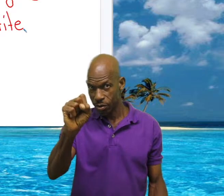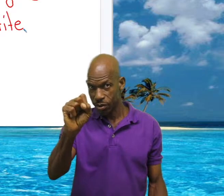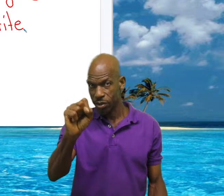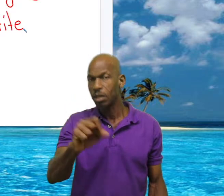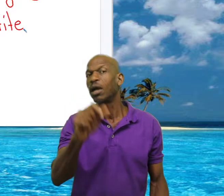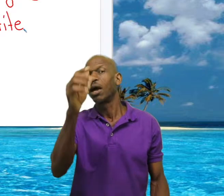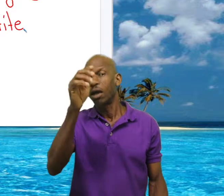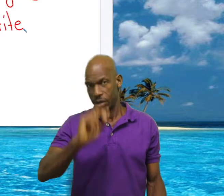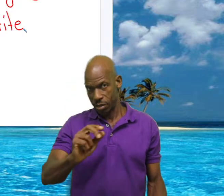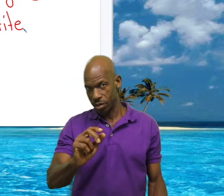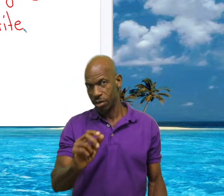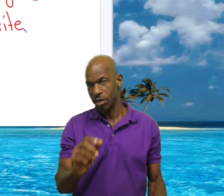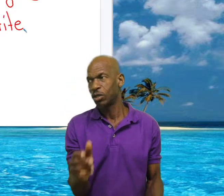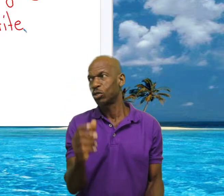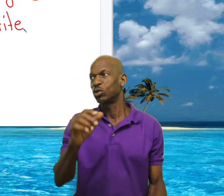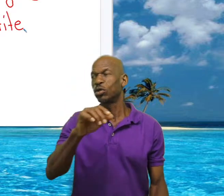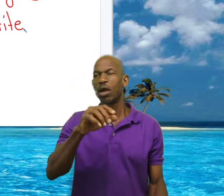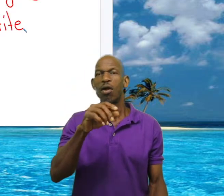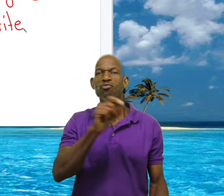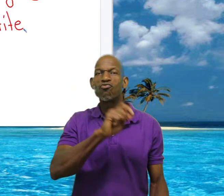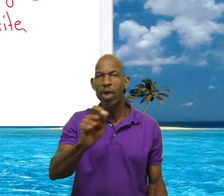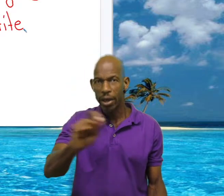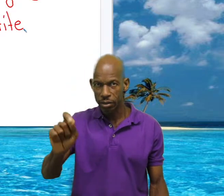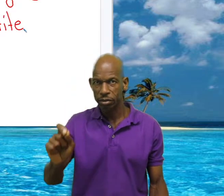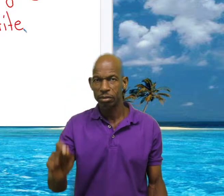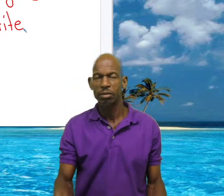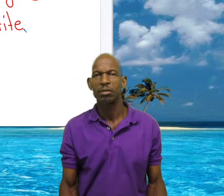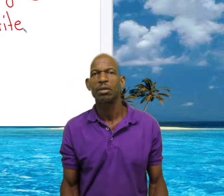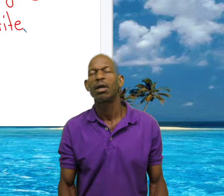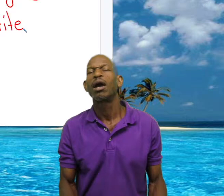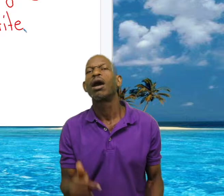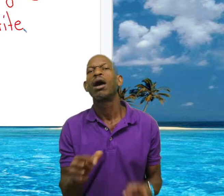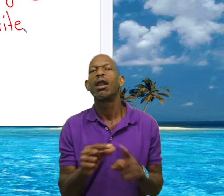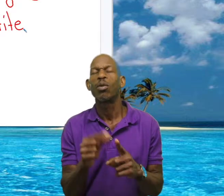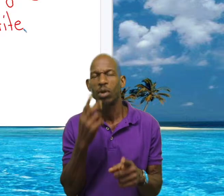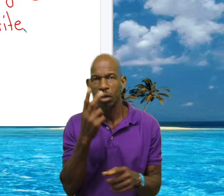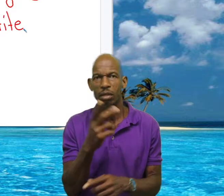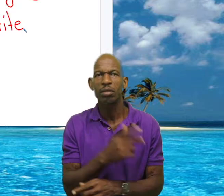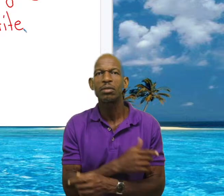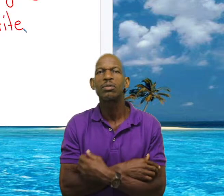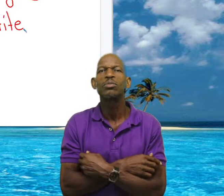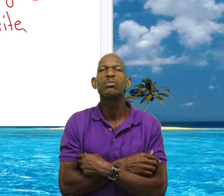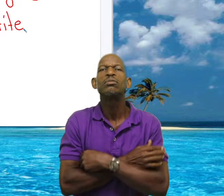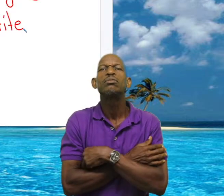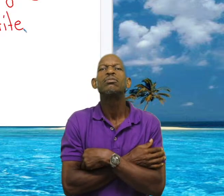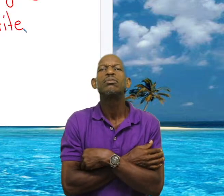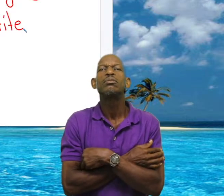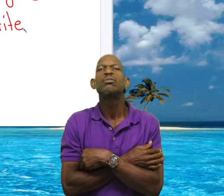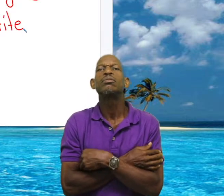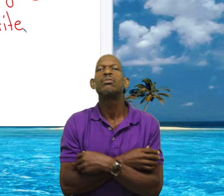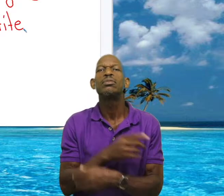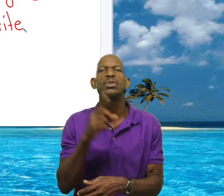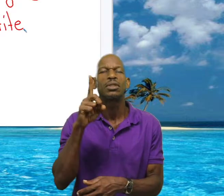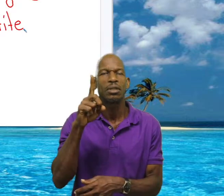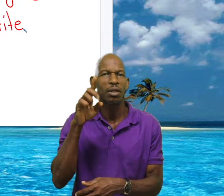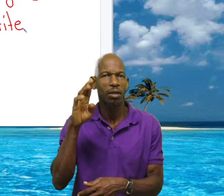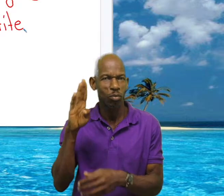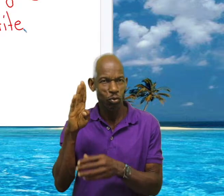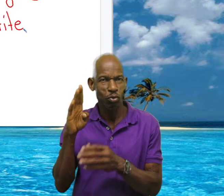What word is the same like right? So look on your phone. Donna and Sabriki give us the last two answers.